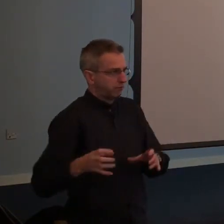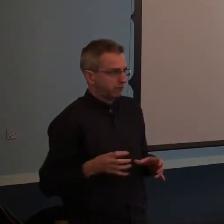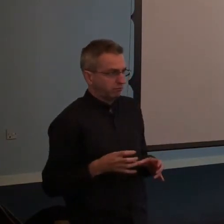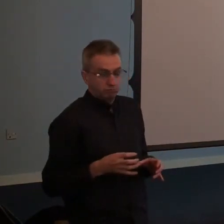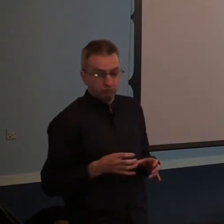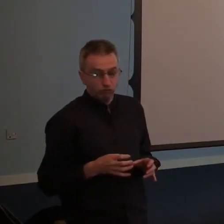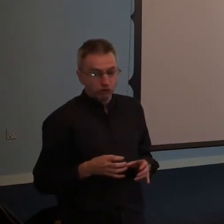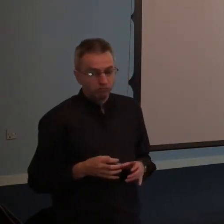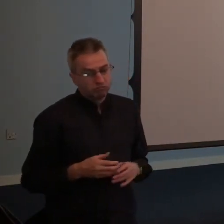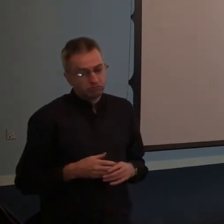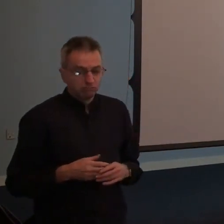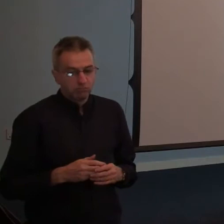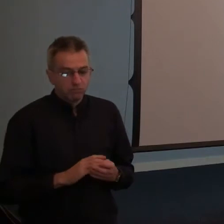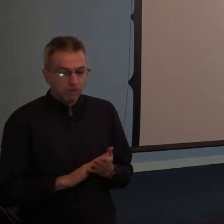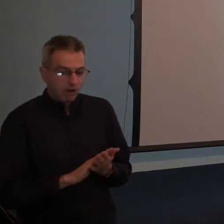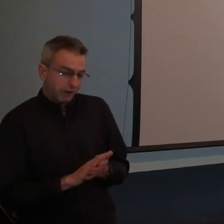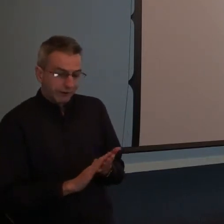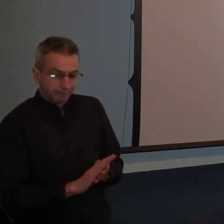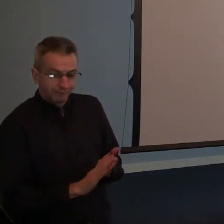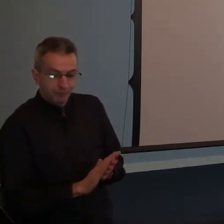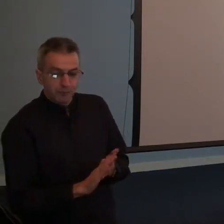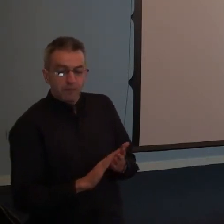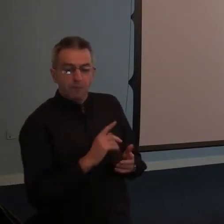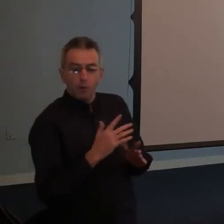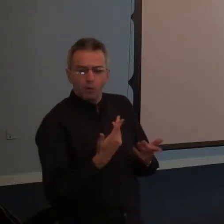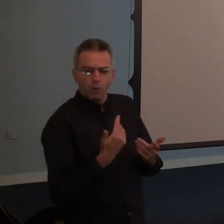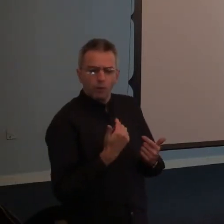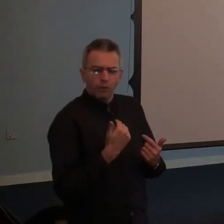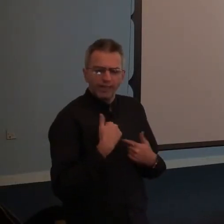So there were students from all different departments involved in the project.